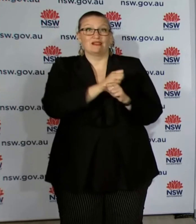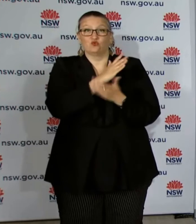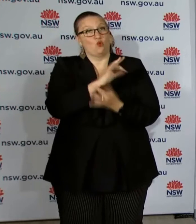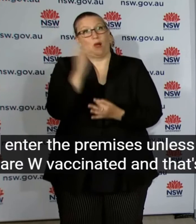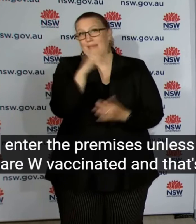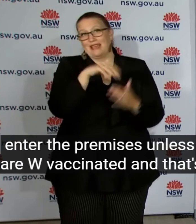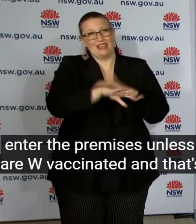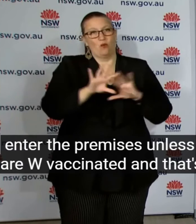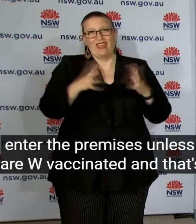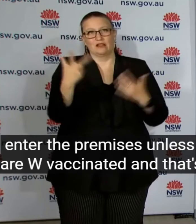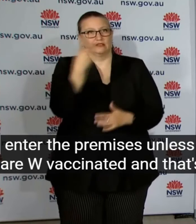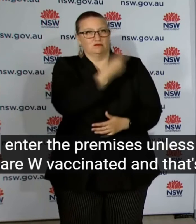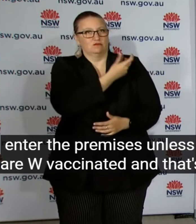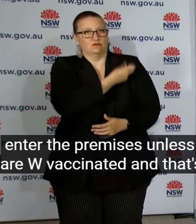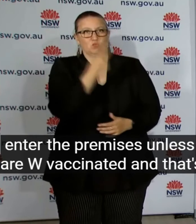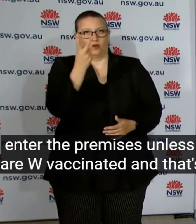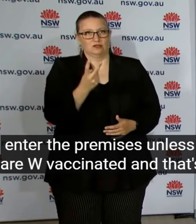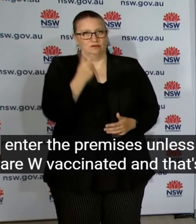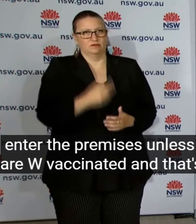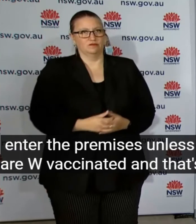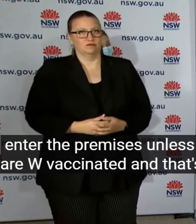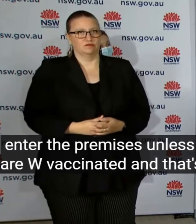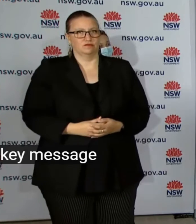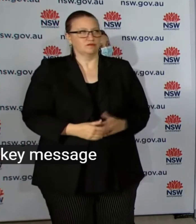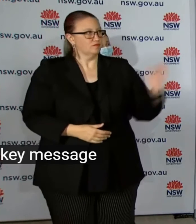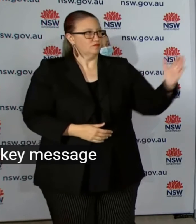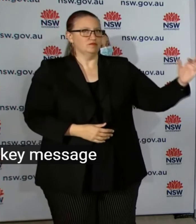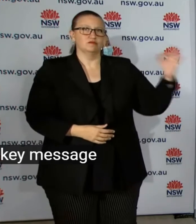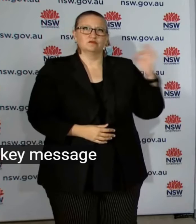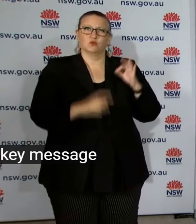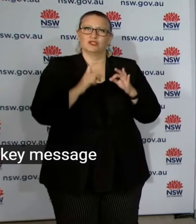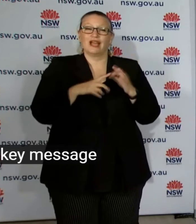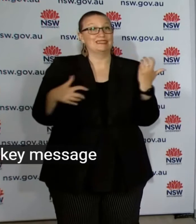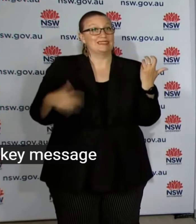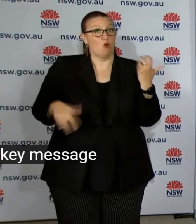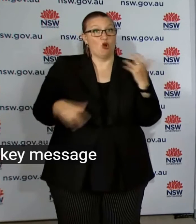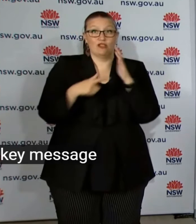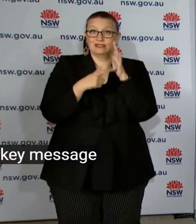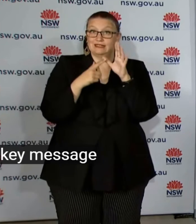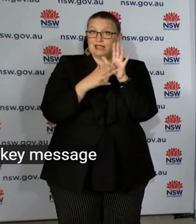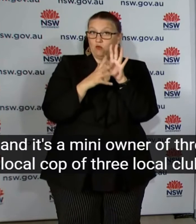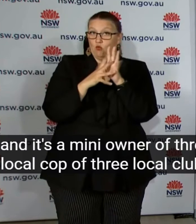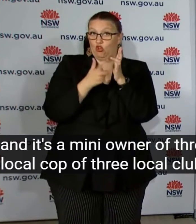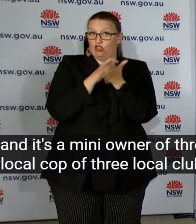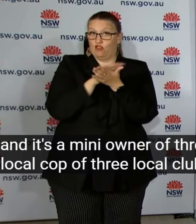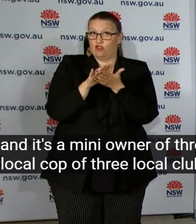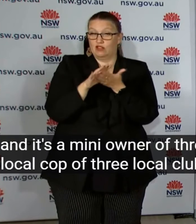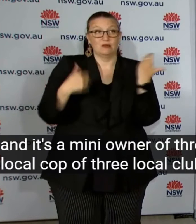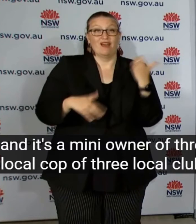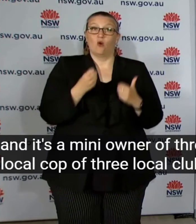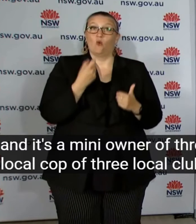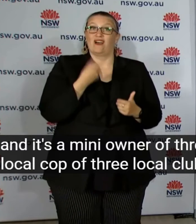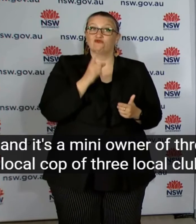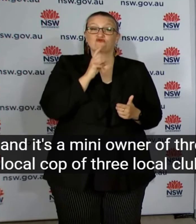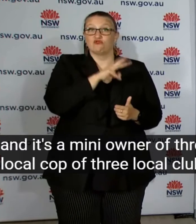the owner of three local I'll come back to that. The owner of three local clubs in Tamworth says he has 130 staff and very few of them are going to be